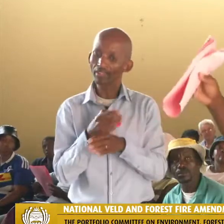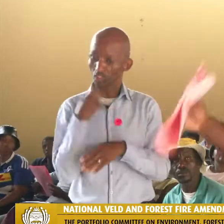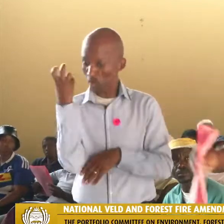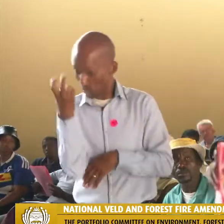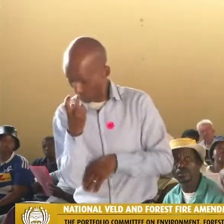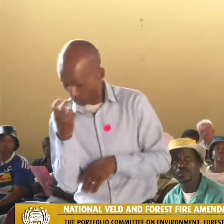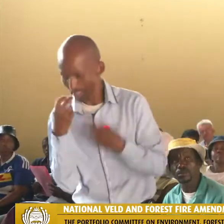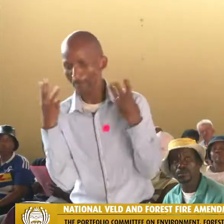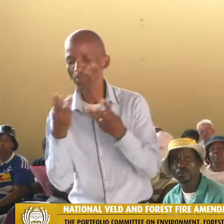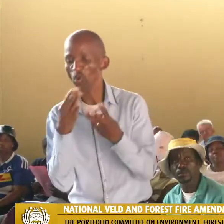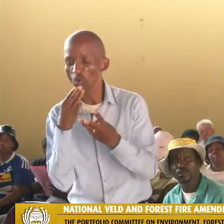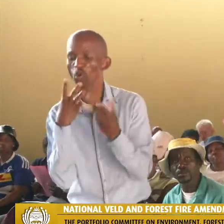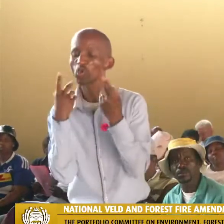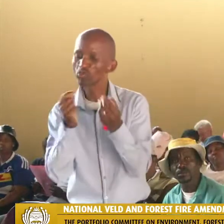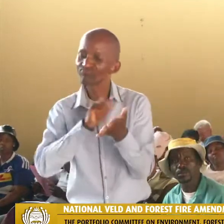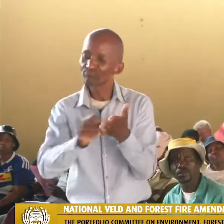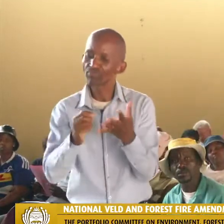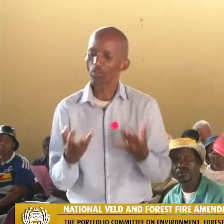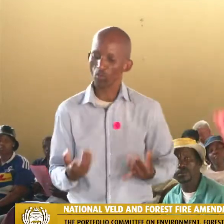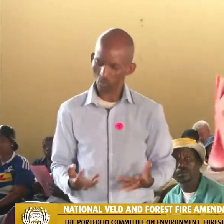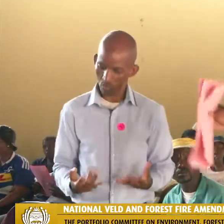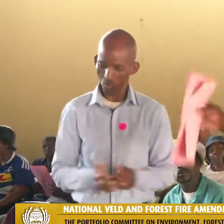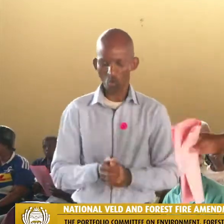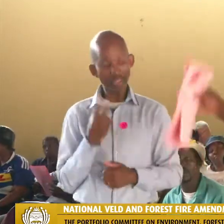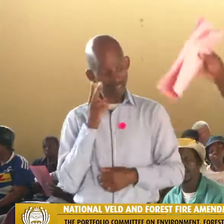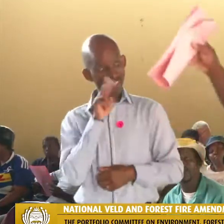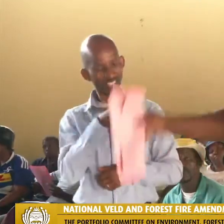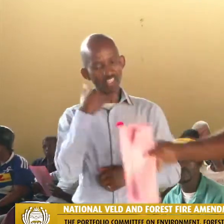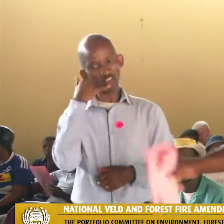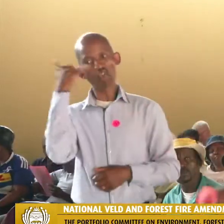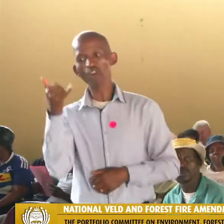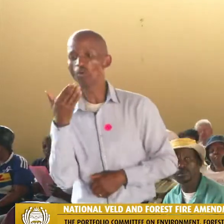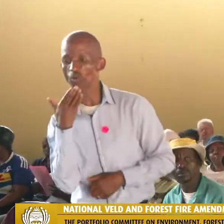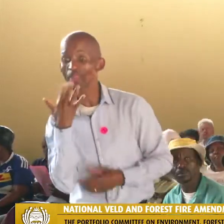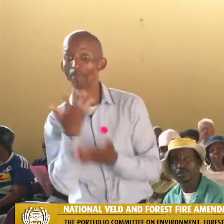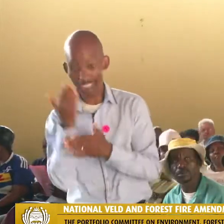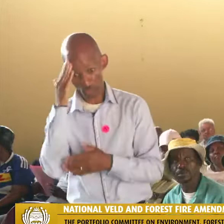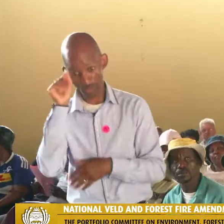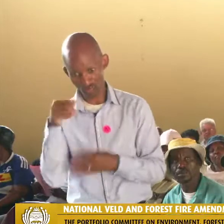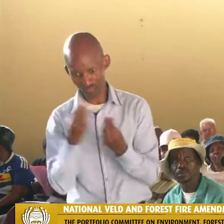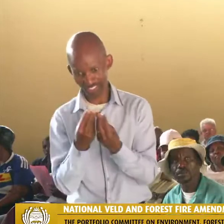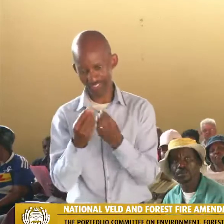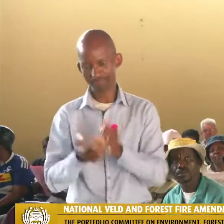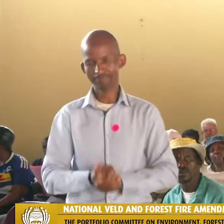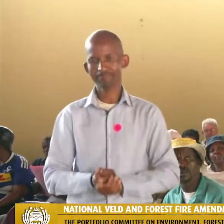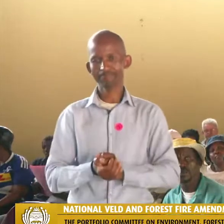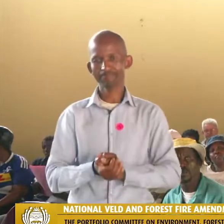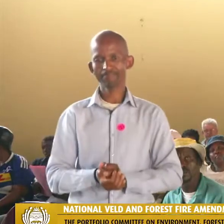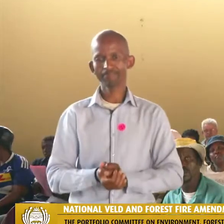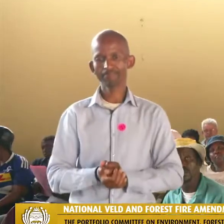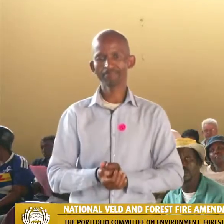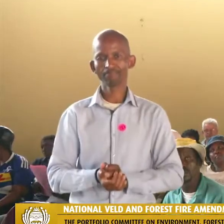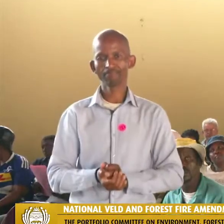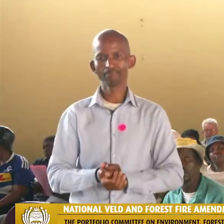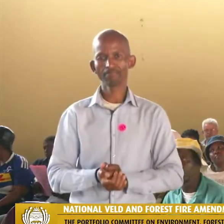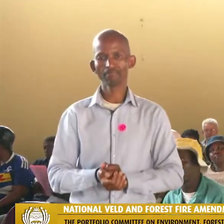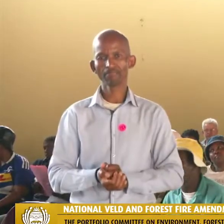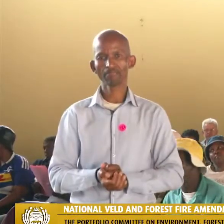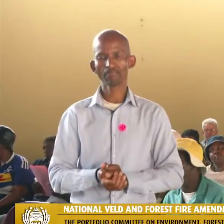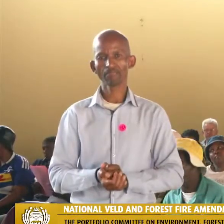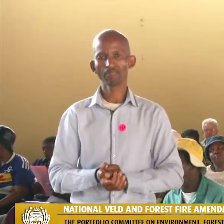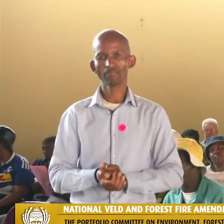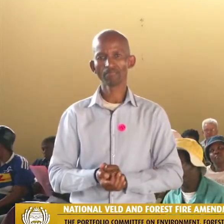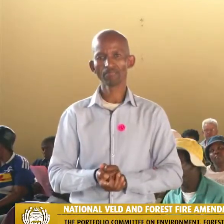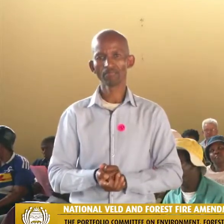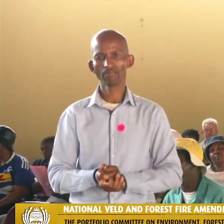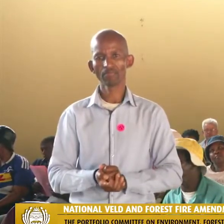ibani ixeshana okanye mna xa ndiyibona into senzeka ndifonele ibani ixeshana. In some places, there are rangers, and if